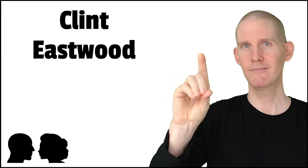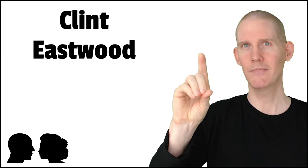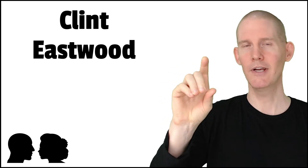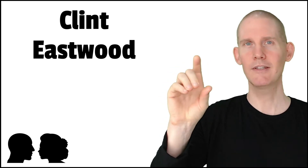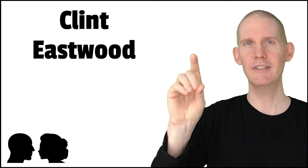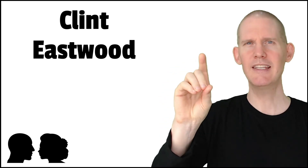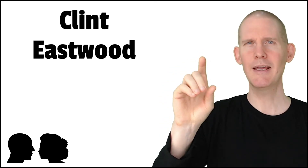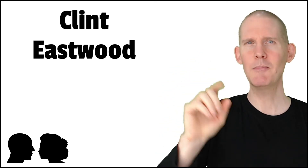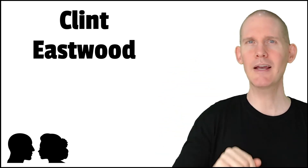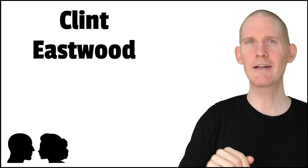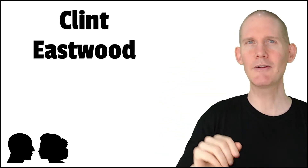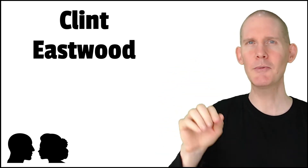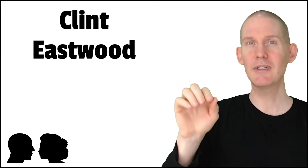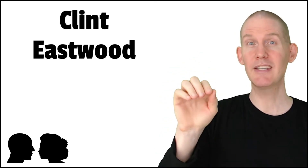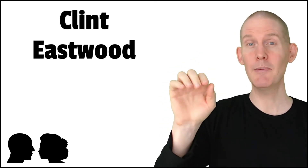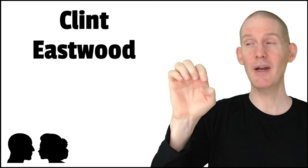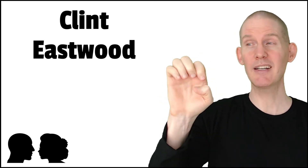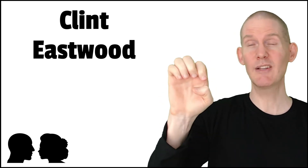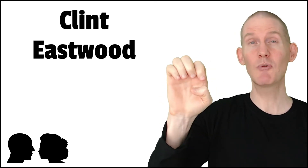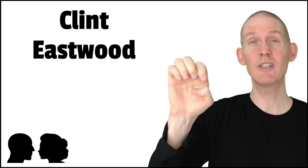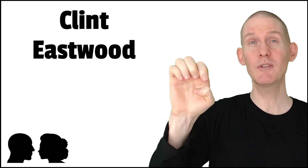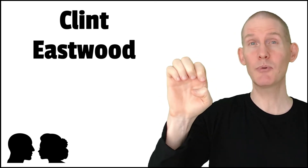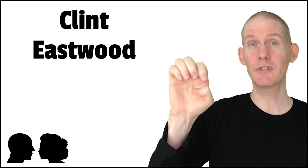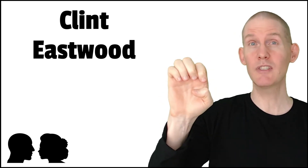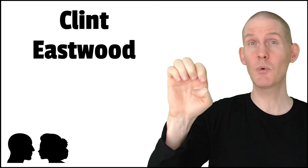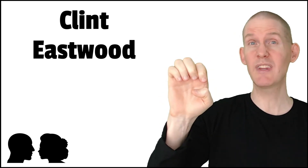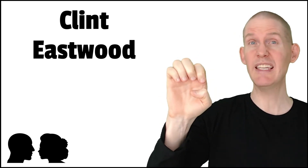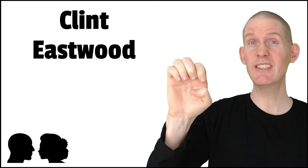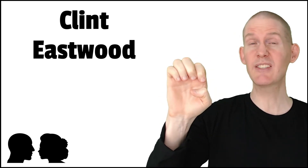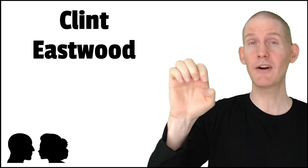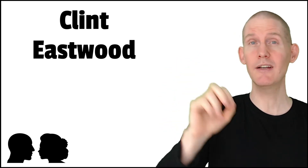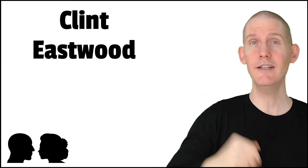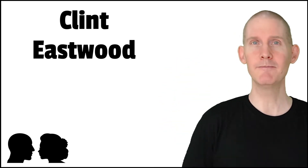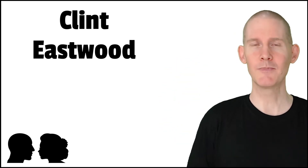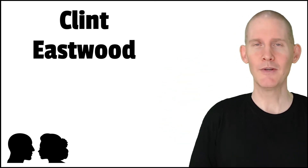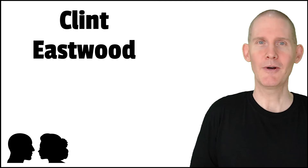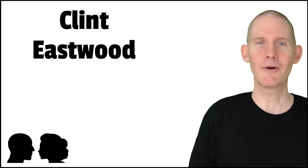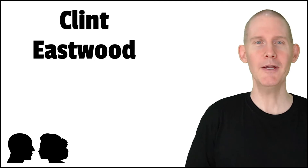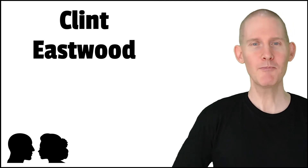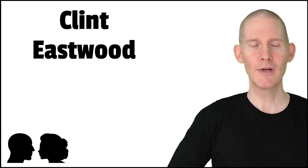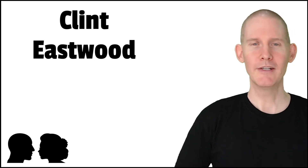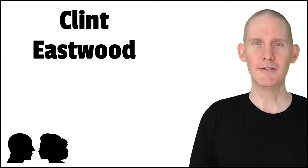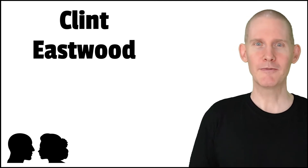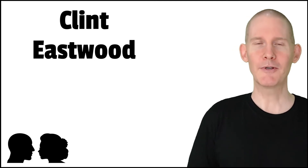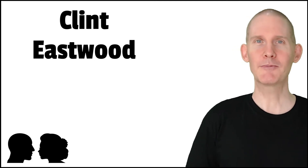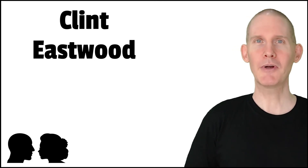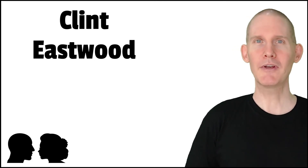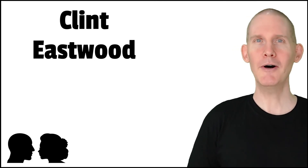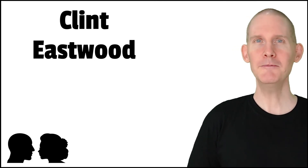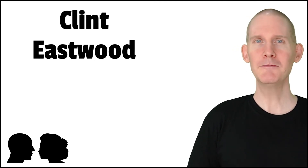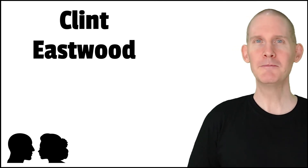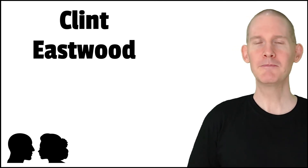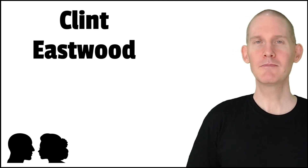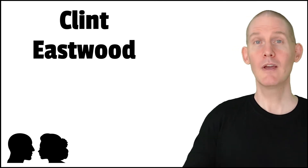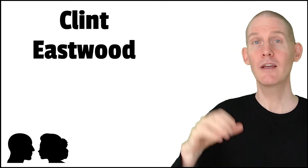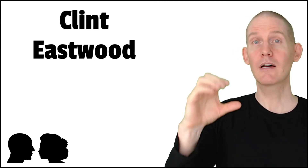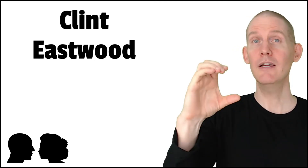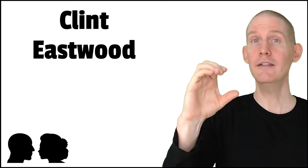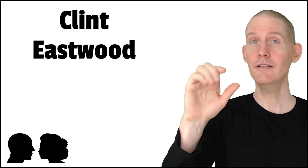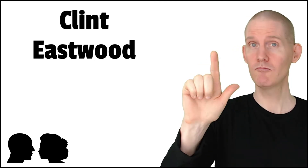Right? The D came back in a little bit to get back to the original position where the E started it. Okay, fingerspell it all. Clint,